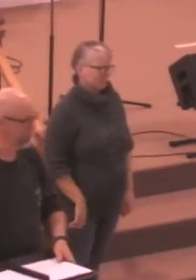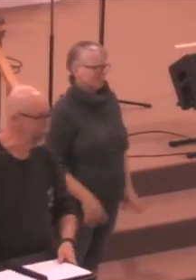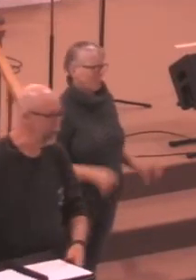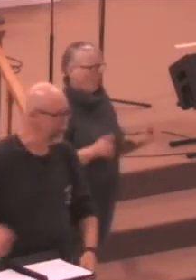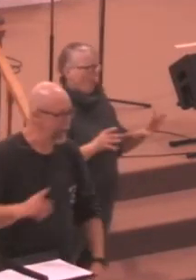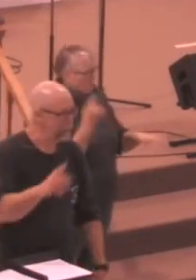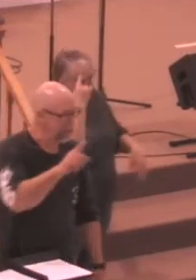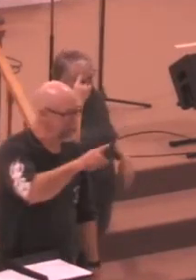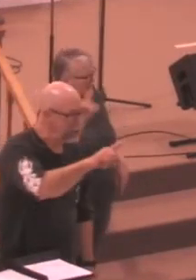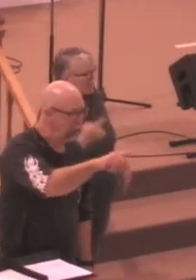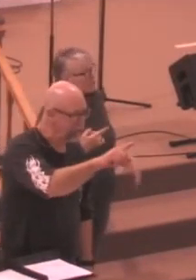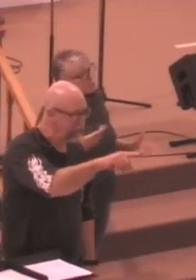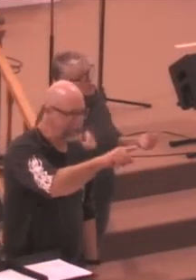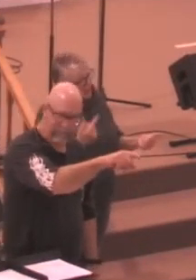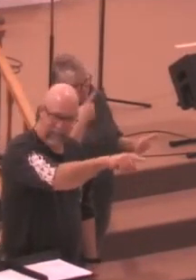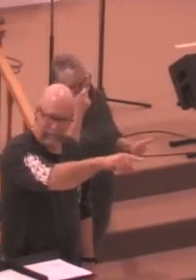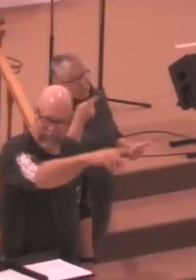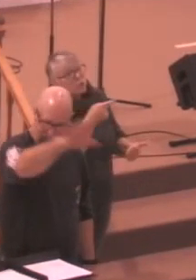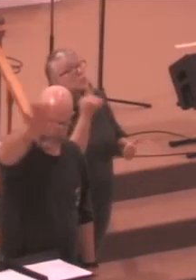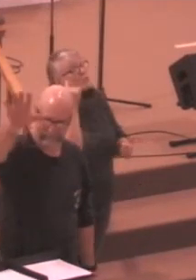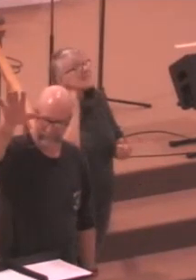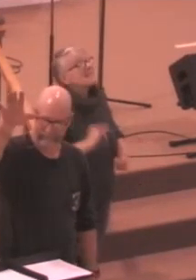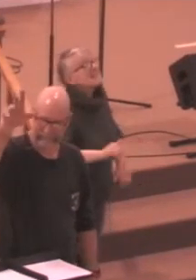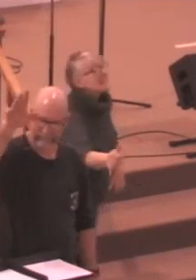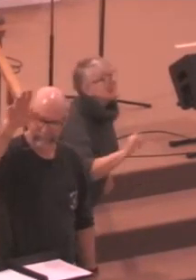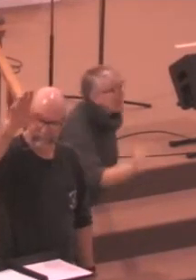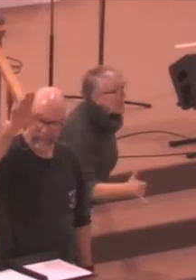But you know what? You're all laughing because you would think the same thing.